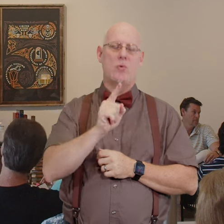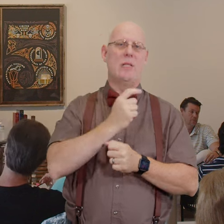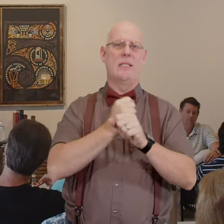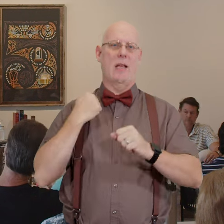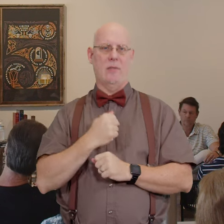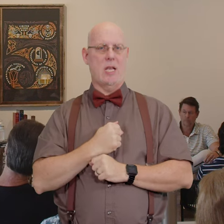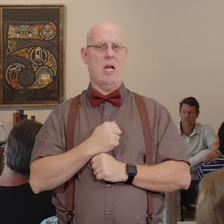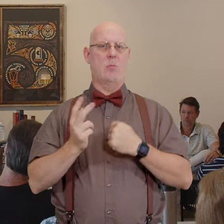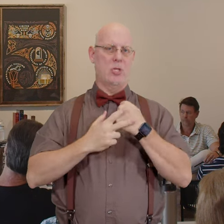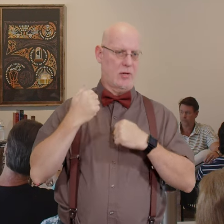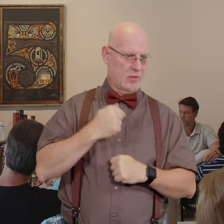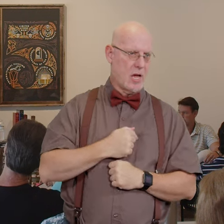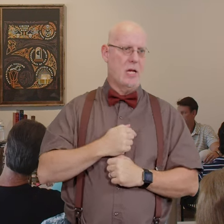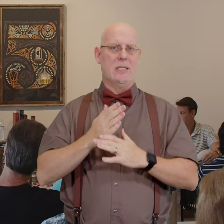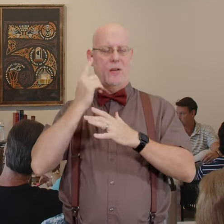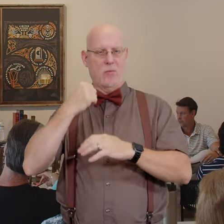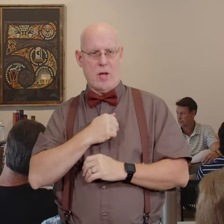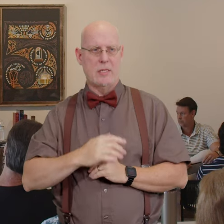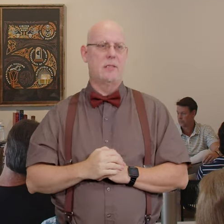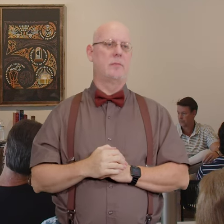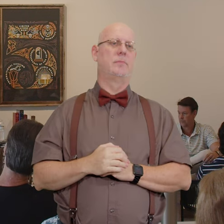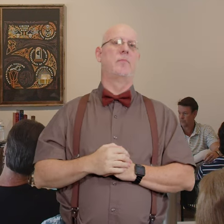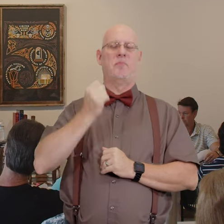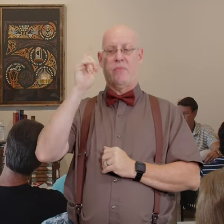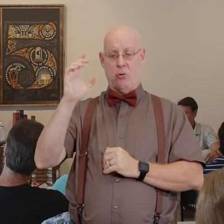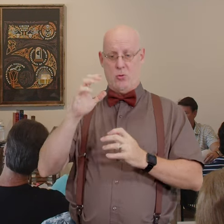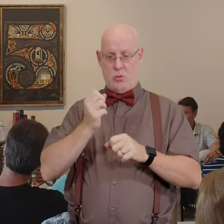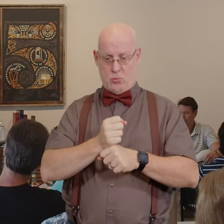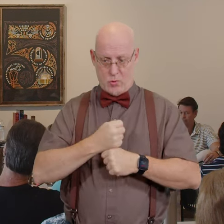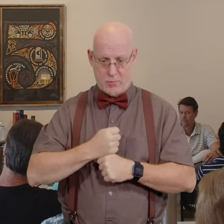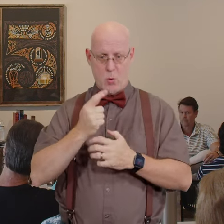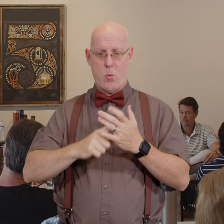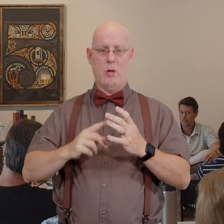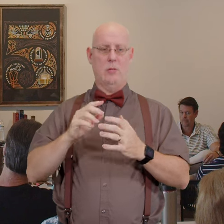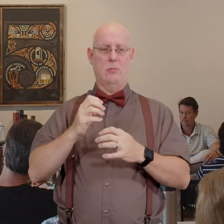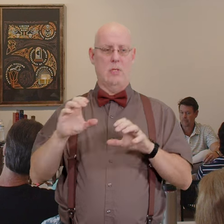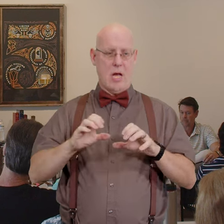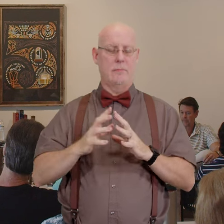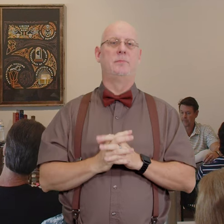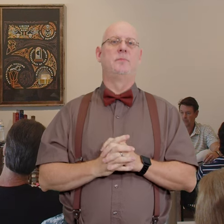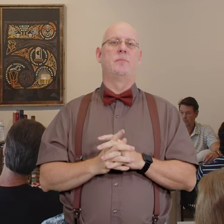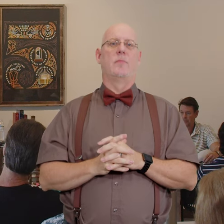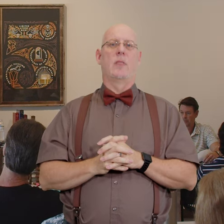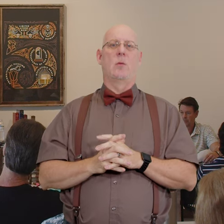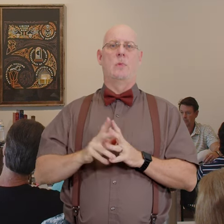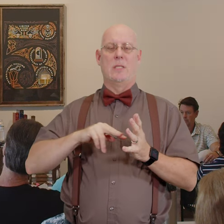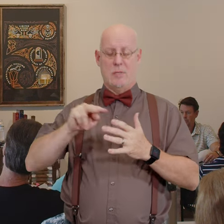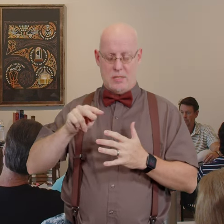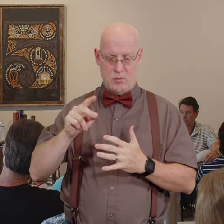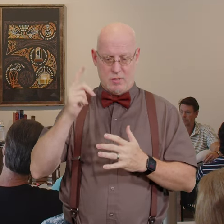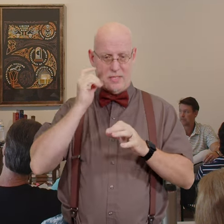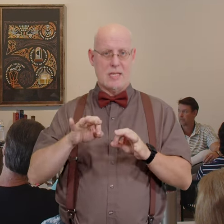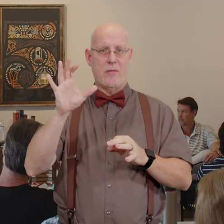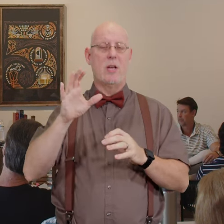truly saves us and preserves us and intercedes for us. We marvel at his craftsmanship and in what he has wrought. We skip and kick our heels when